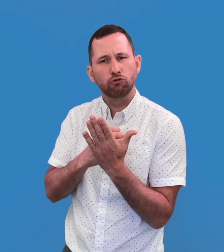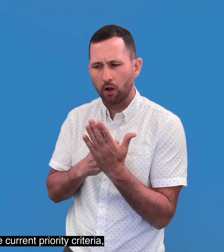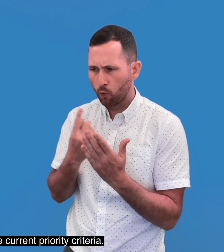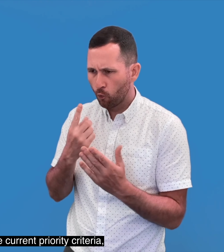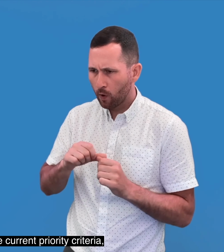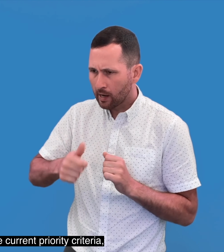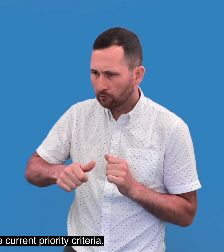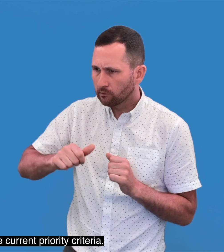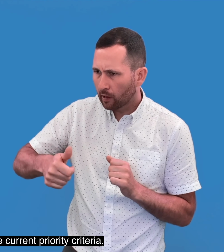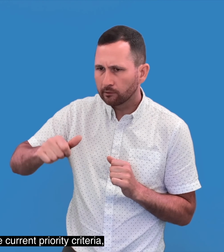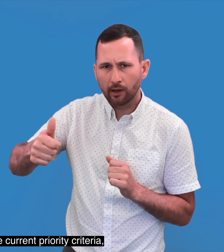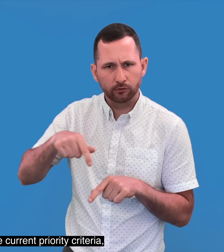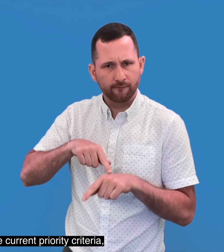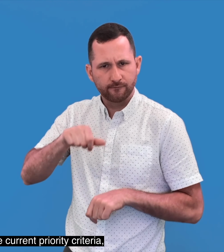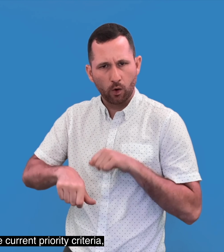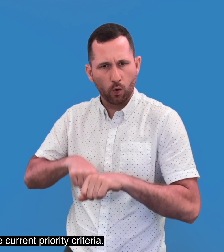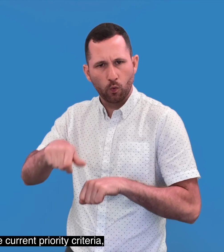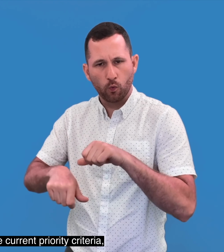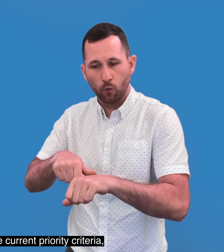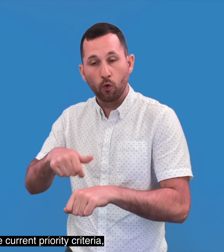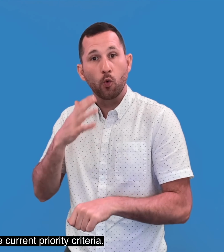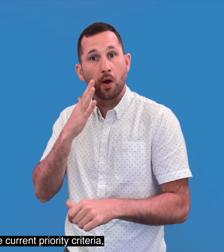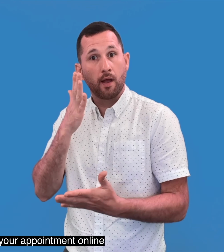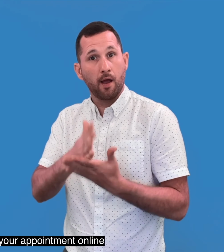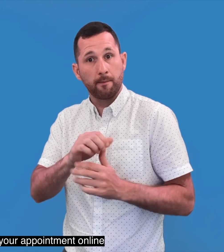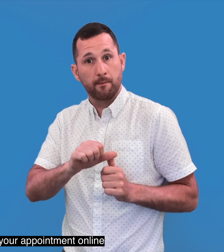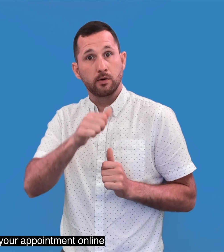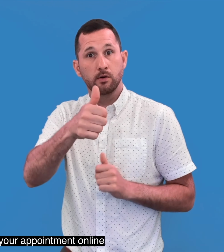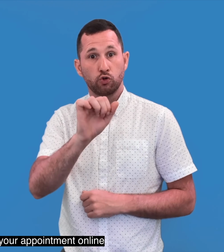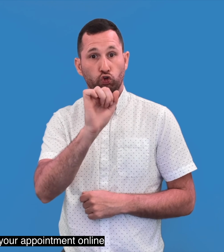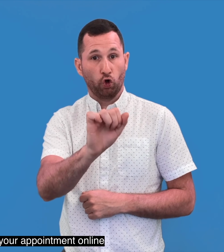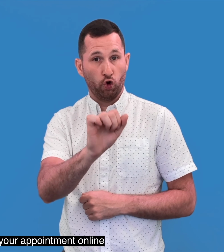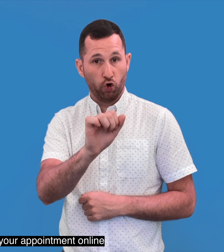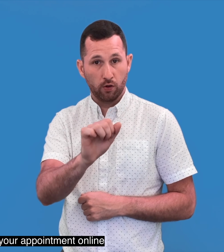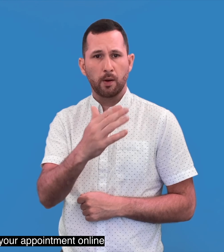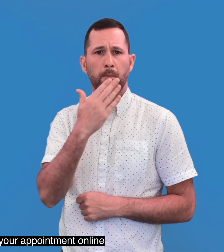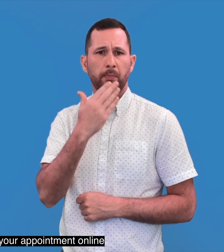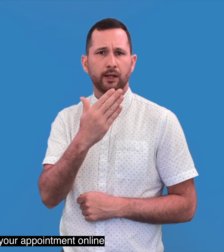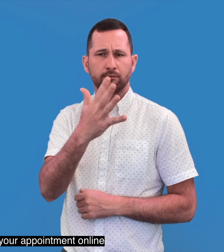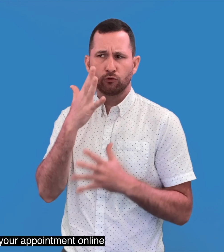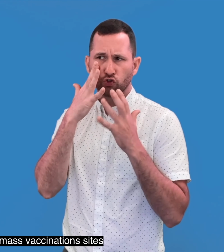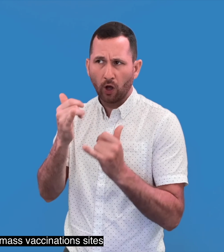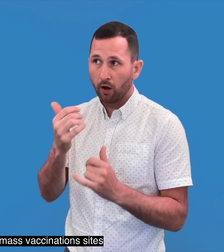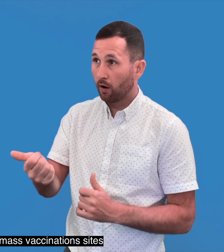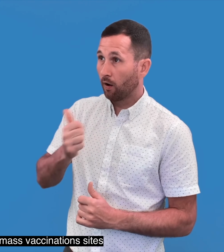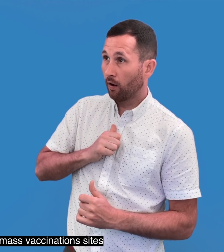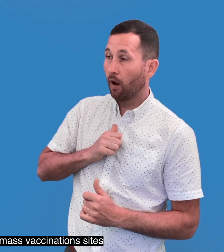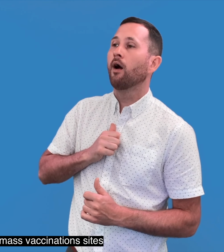If you meet the current priority criteria, you can still book your appointment online for one of the mass